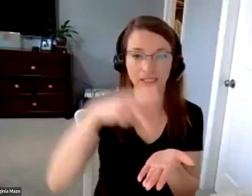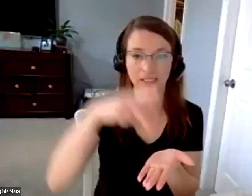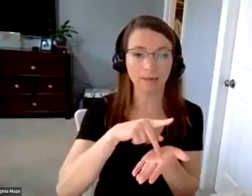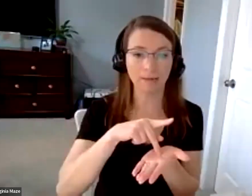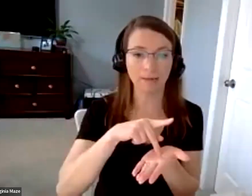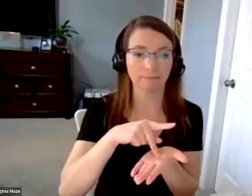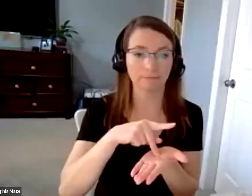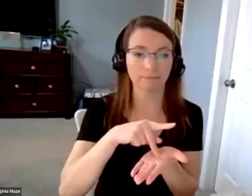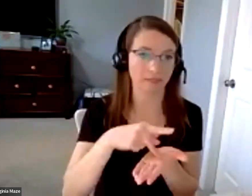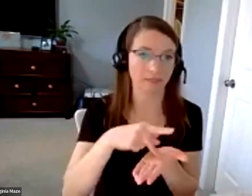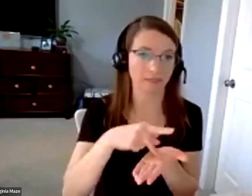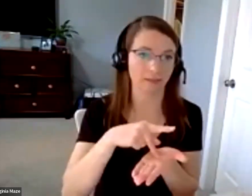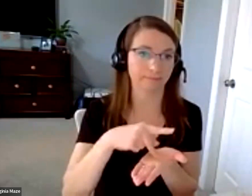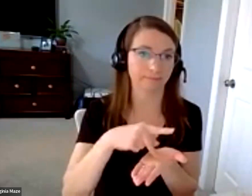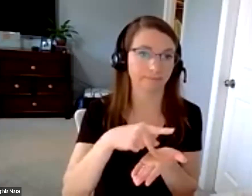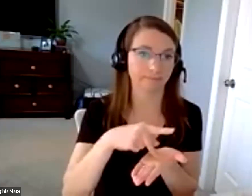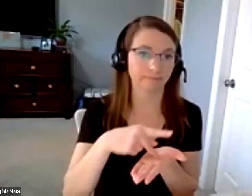So P handshake, pharmacy.